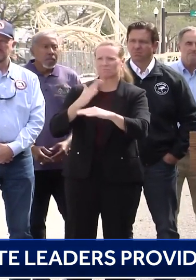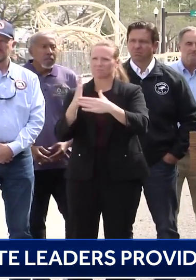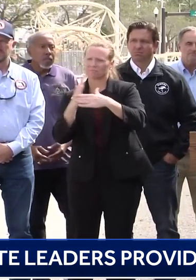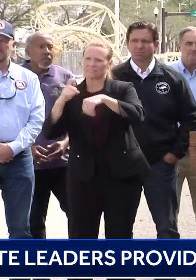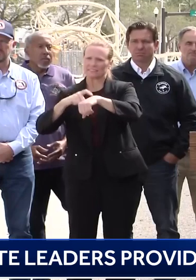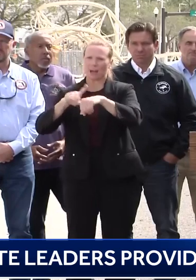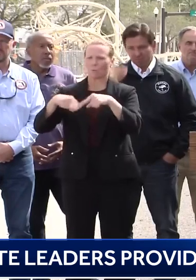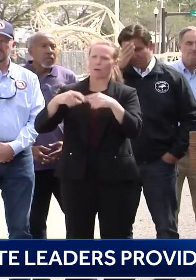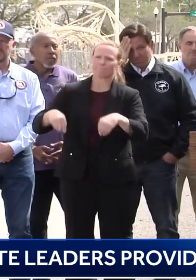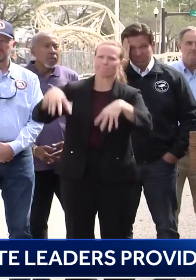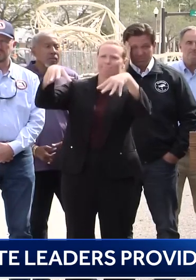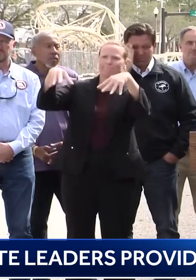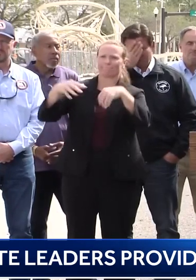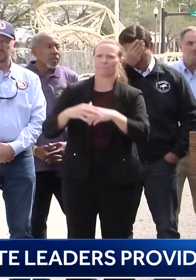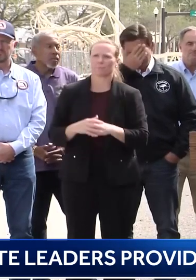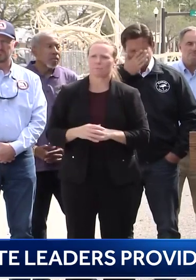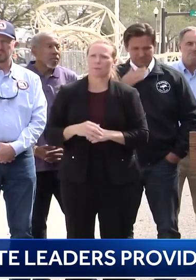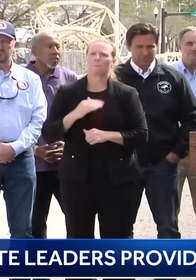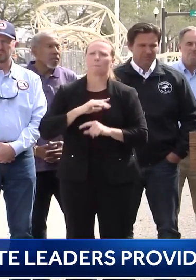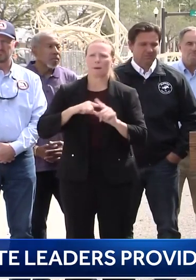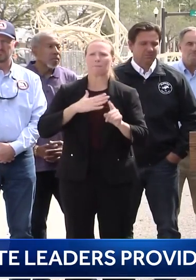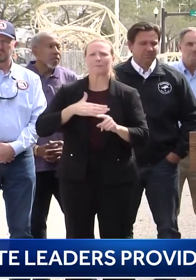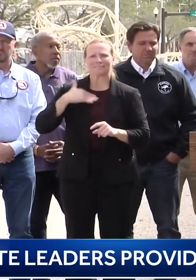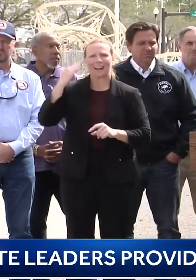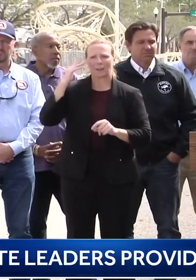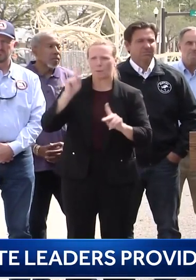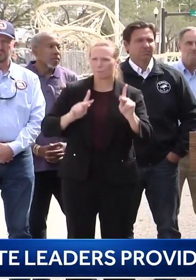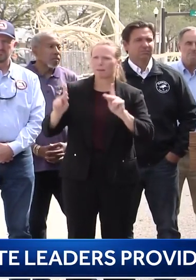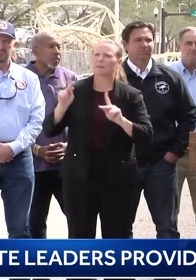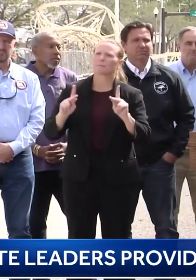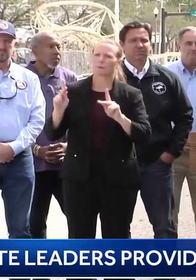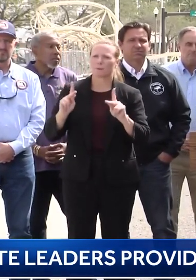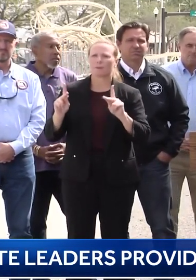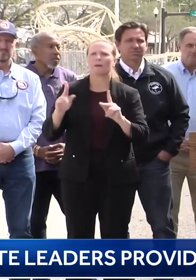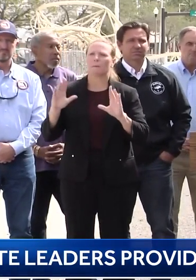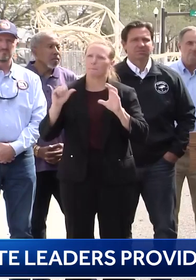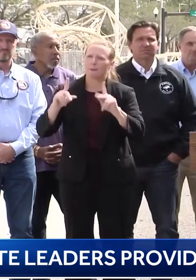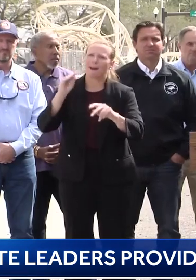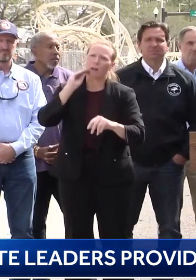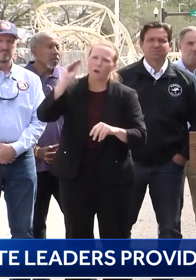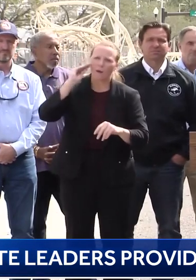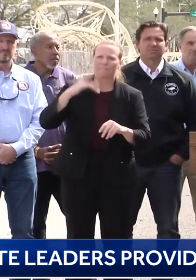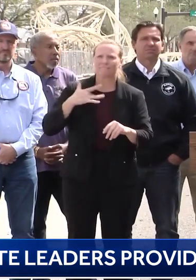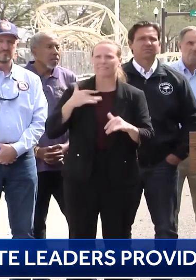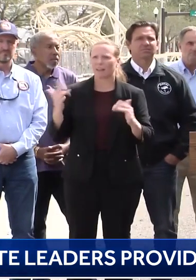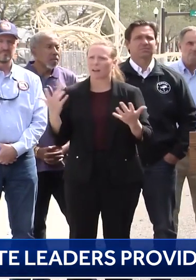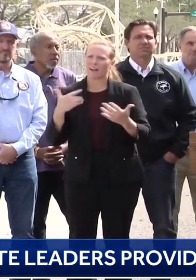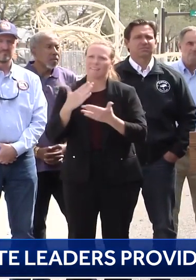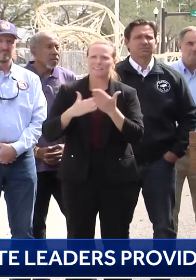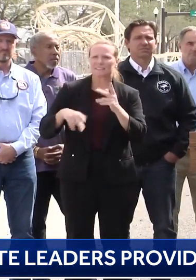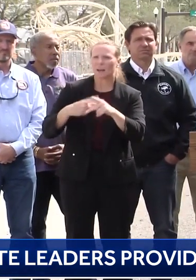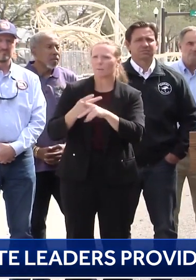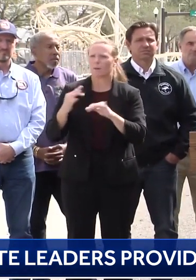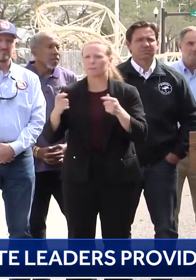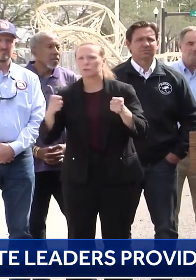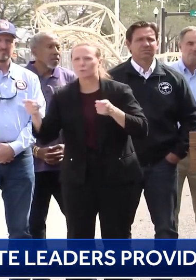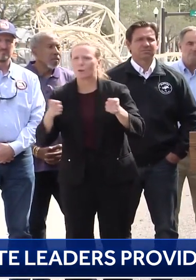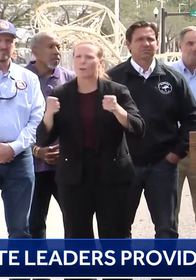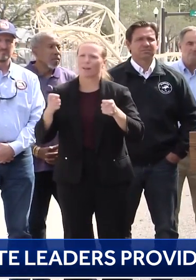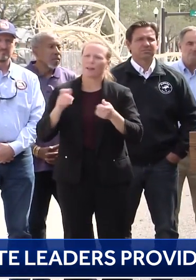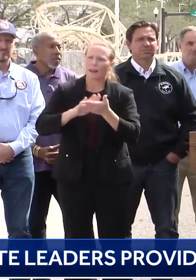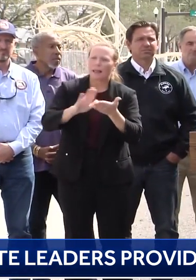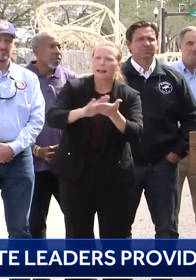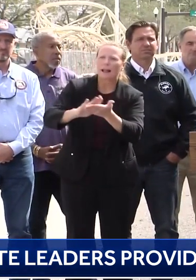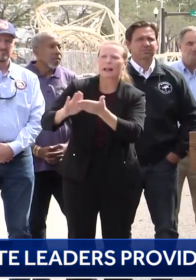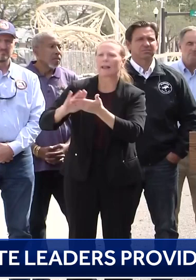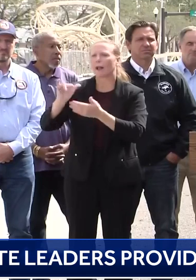today. But please, I know people want to get back home, feel like they have some kind of control, clean up their